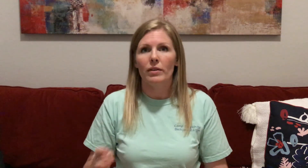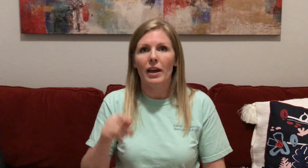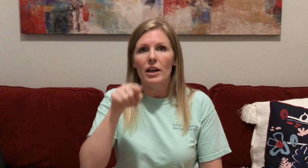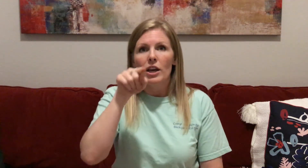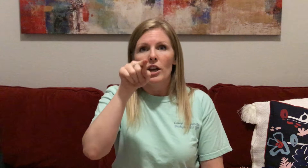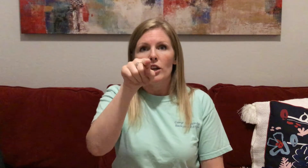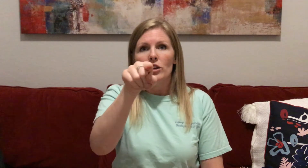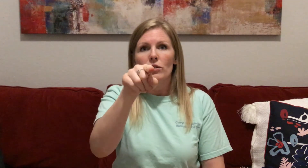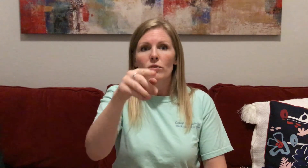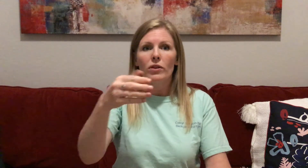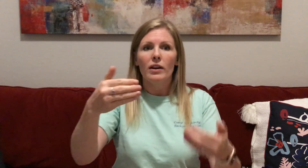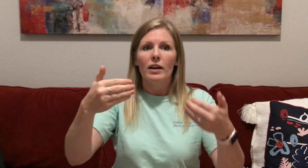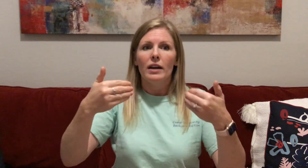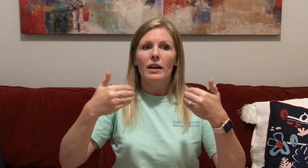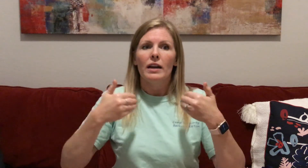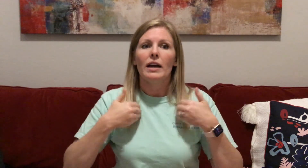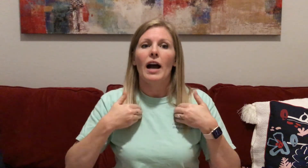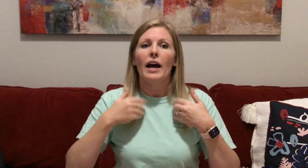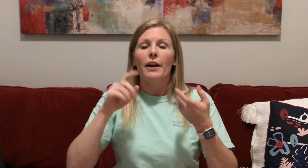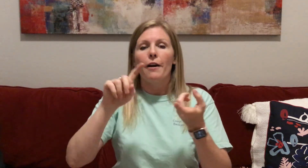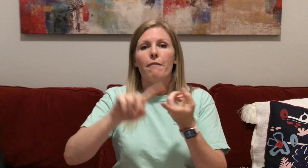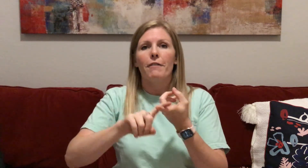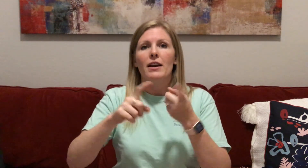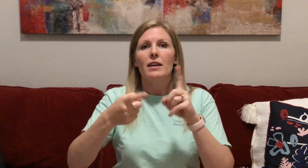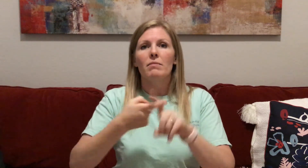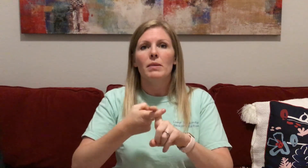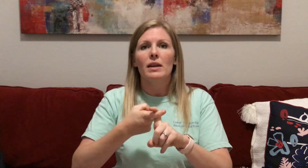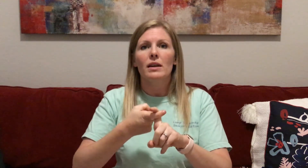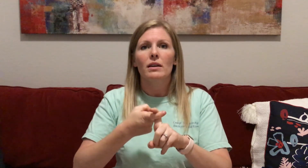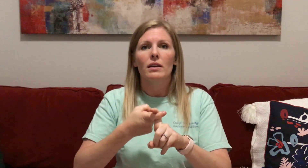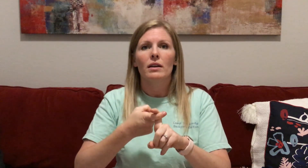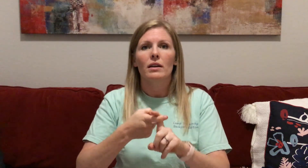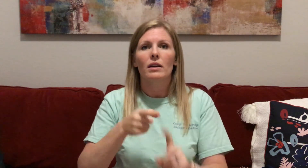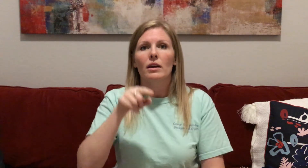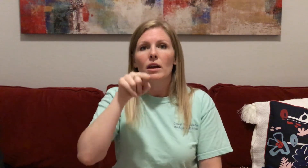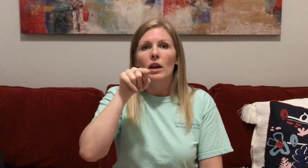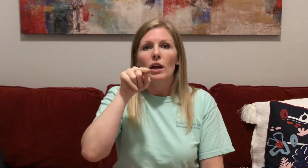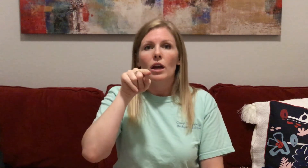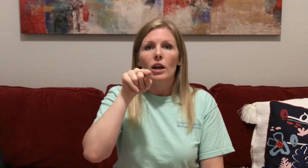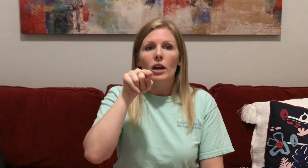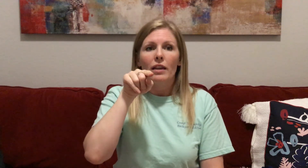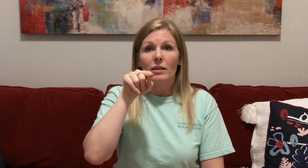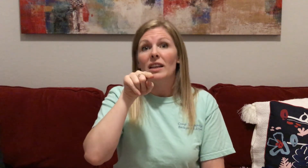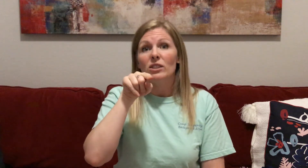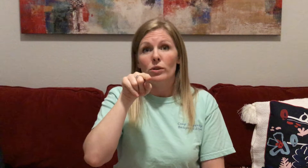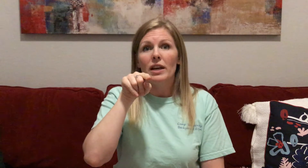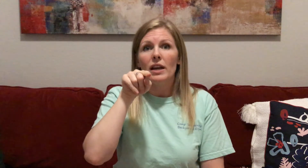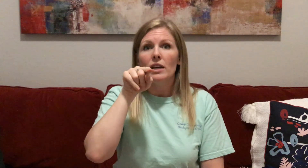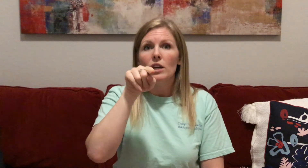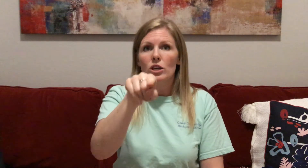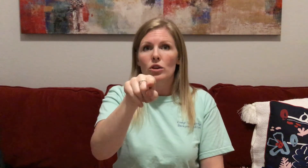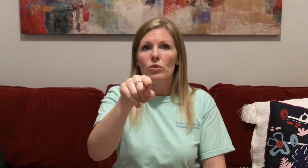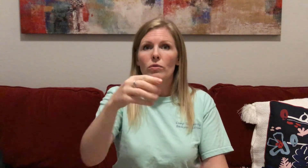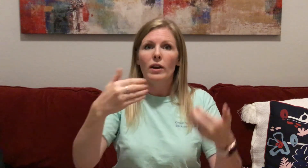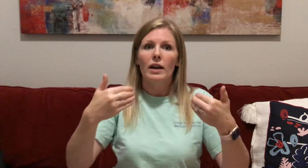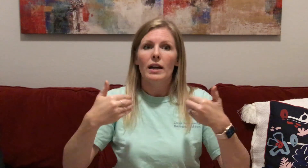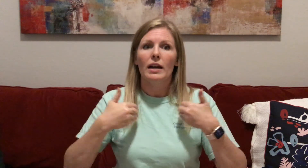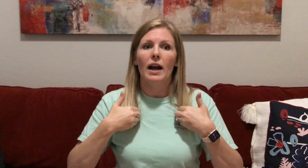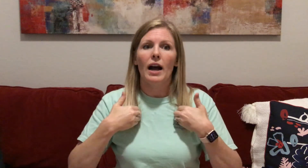that. You've got a friend in me. And then they do it again. You've got